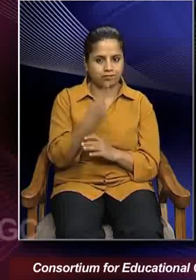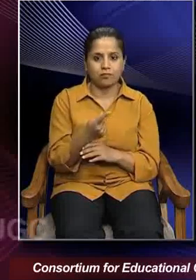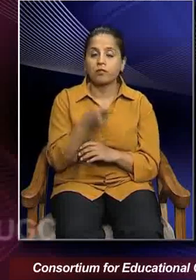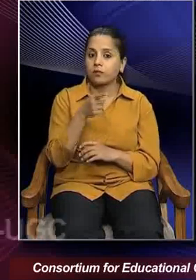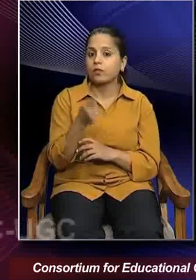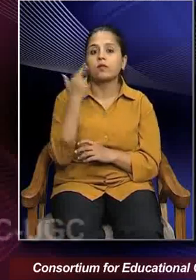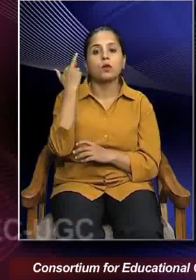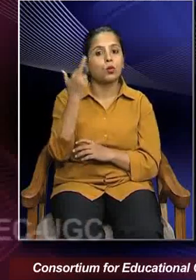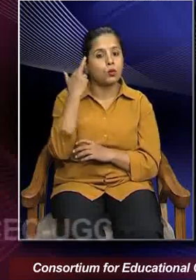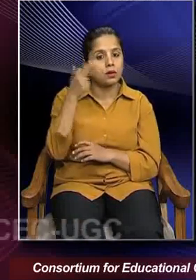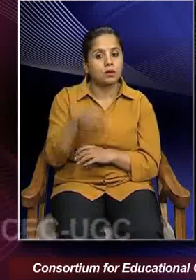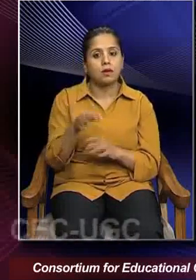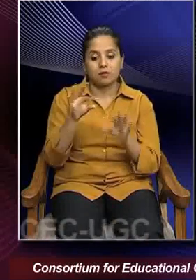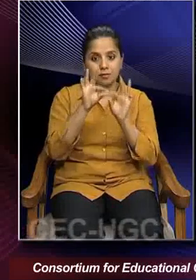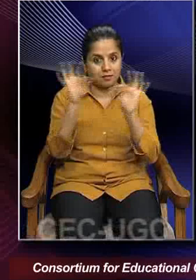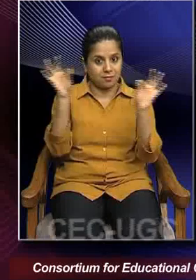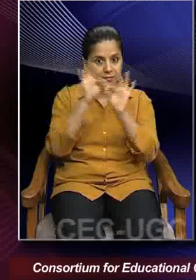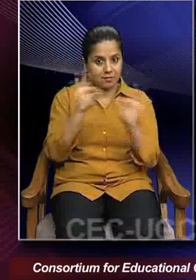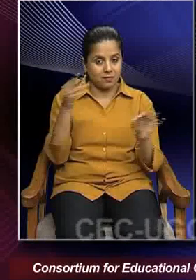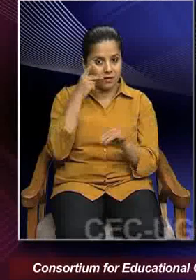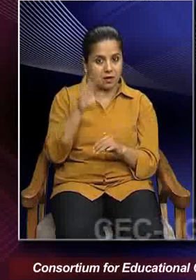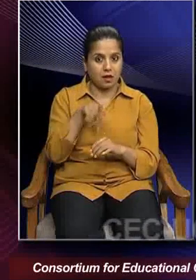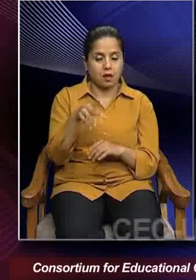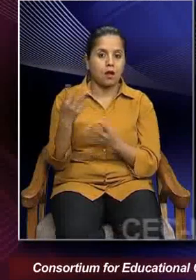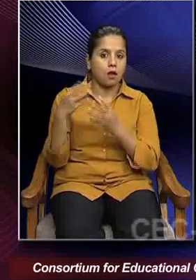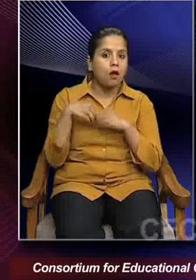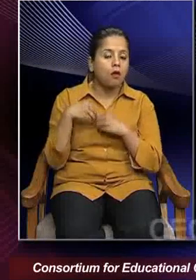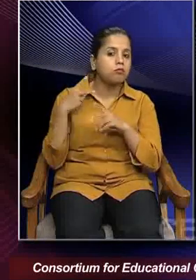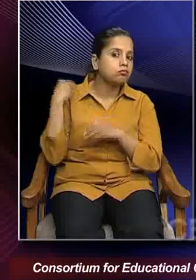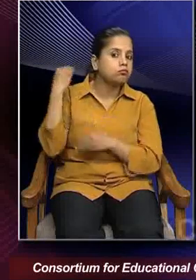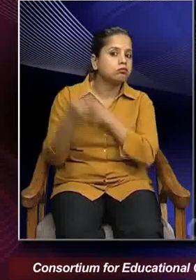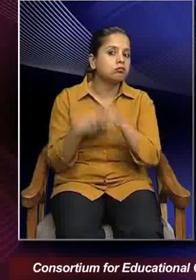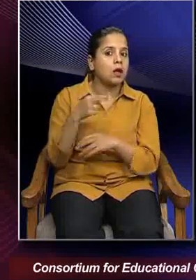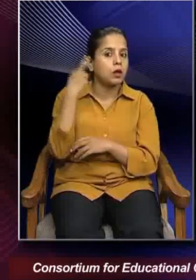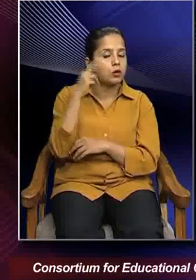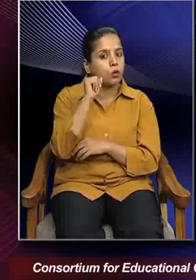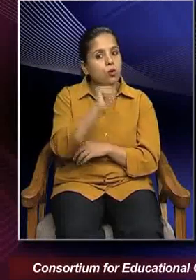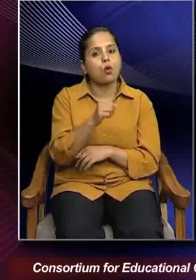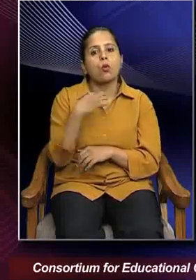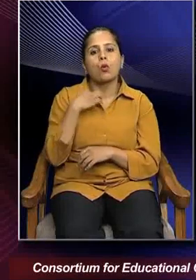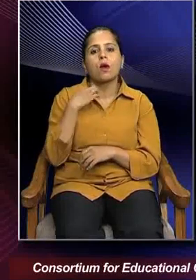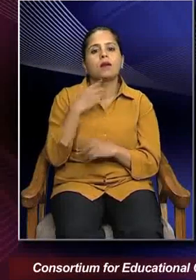Hence, threads are the inherent cause of the cloth.